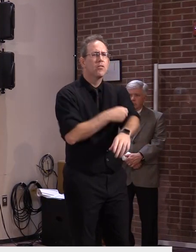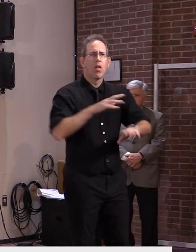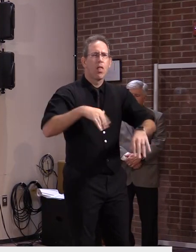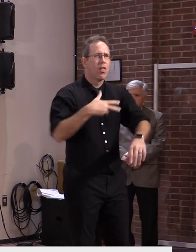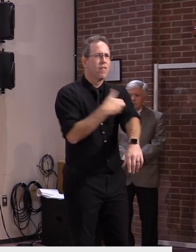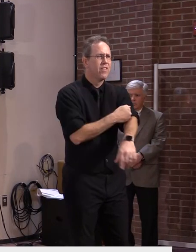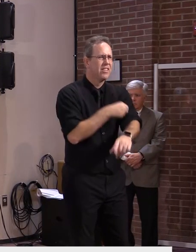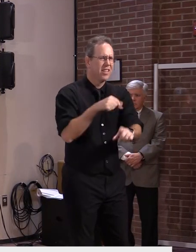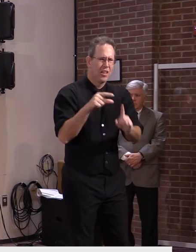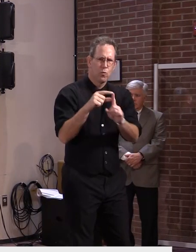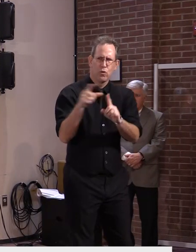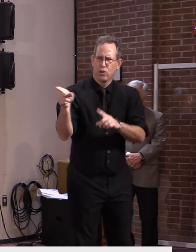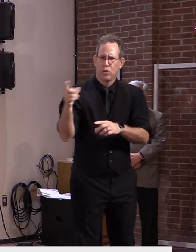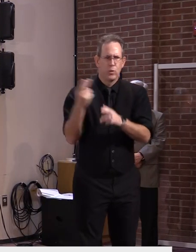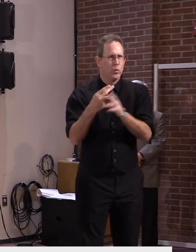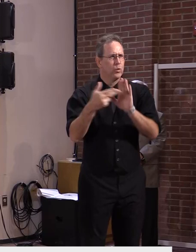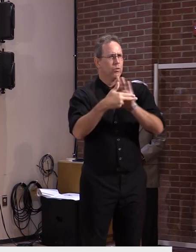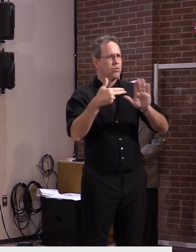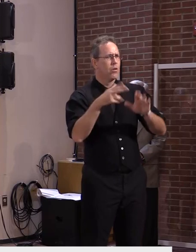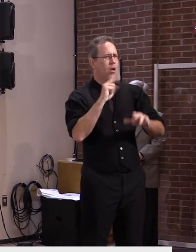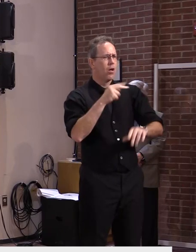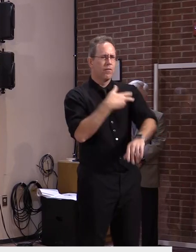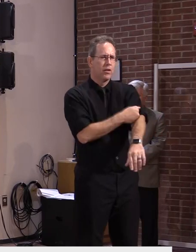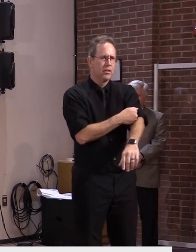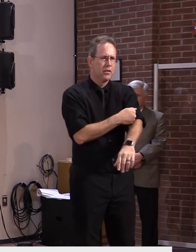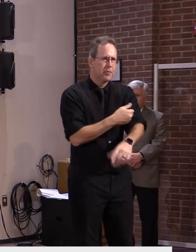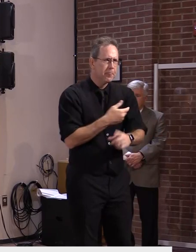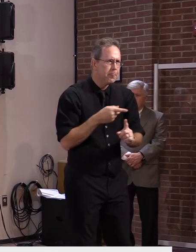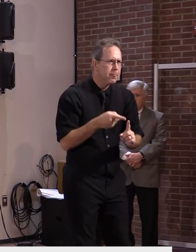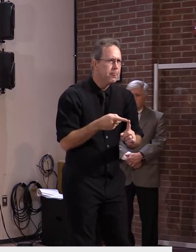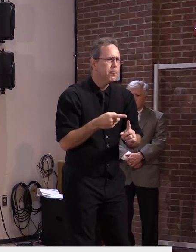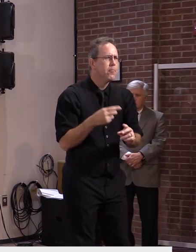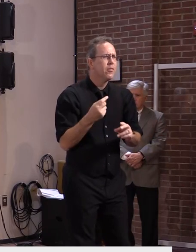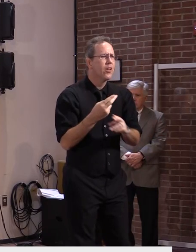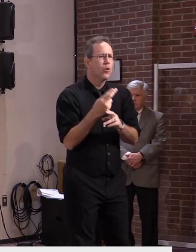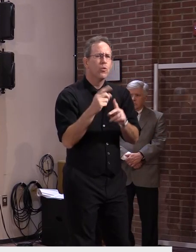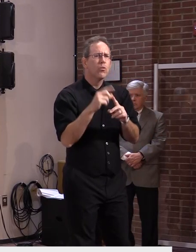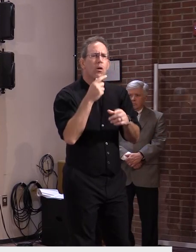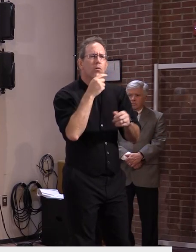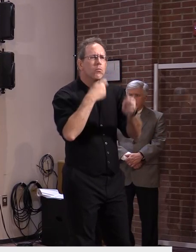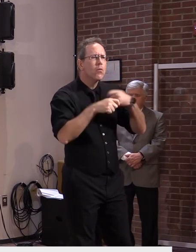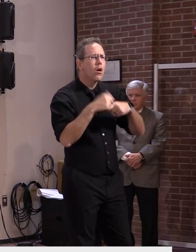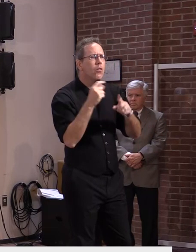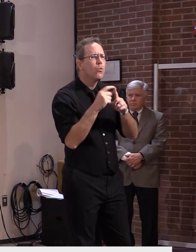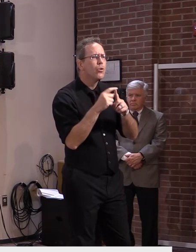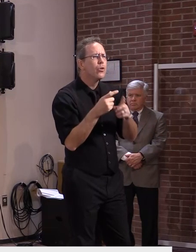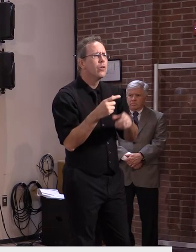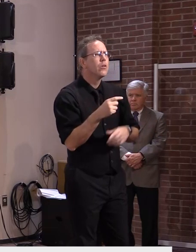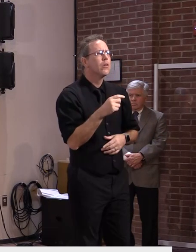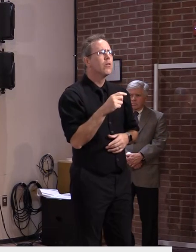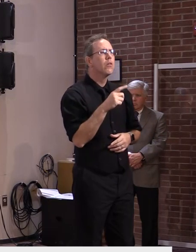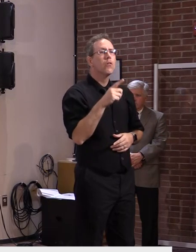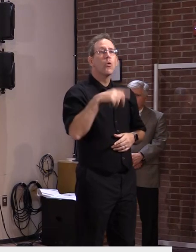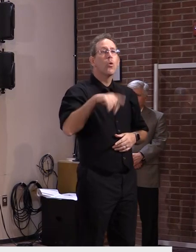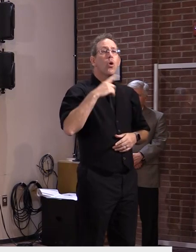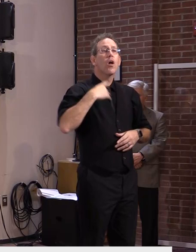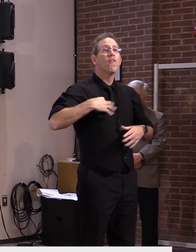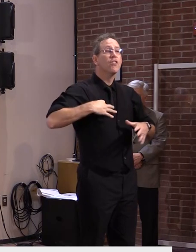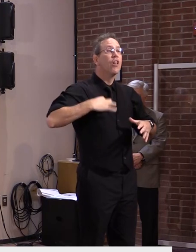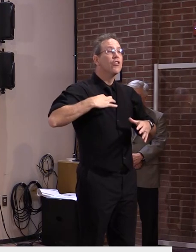Instead, I saw, I think it was eligible Vermonters still to be vaccinated.